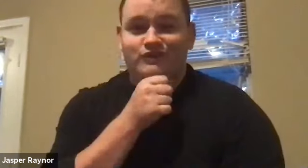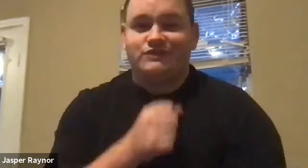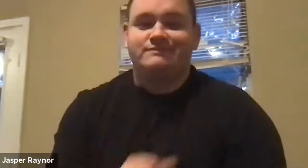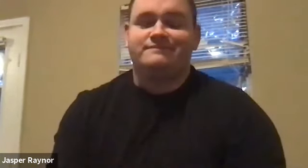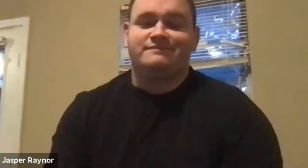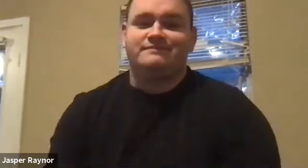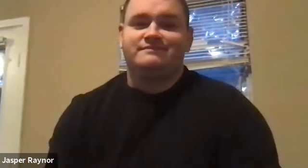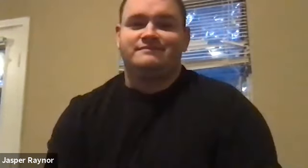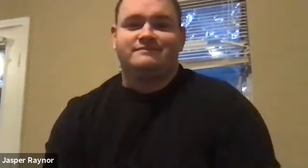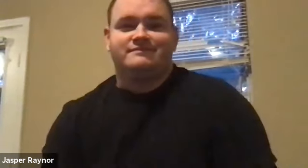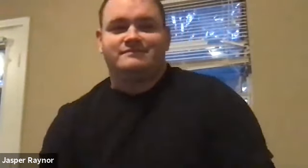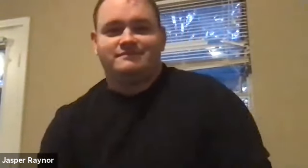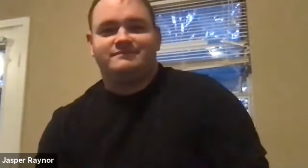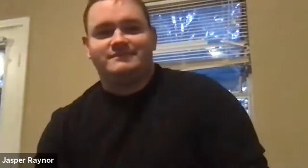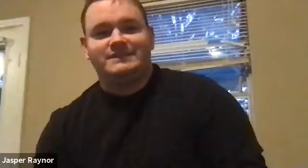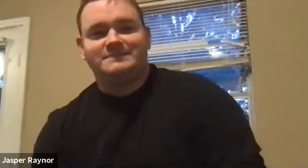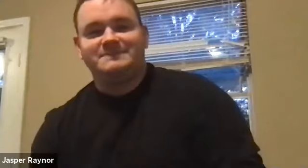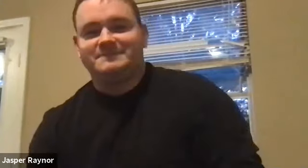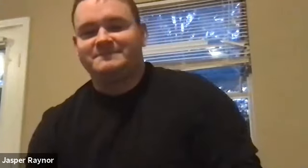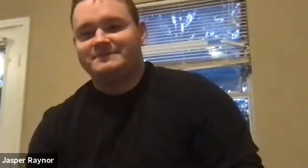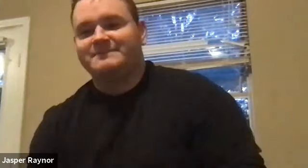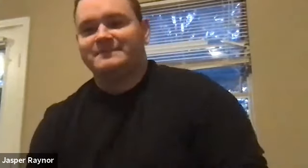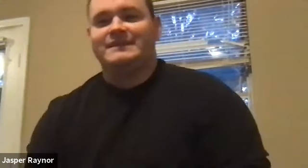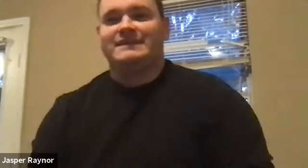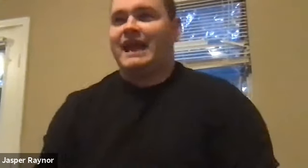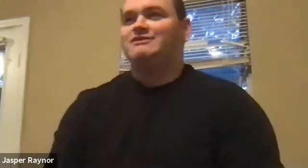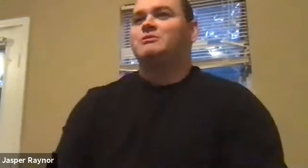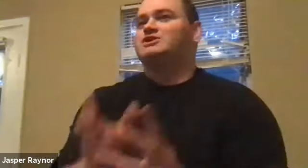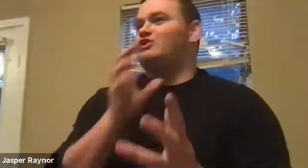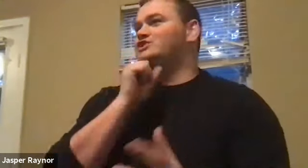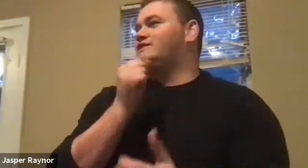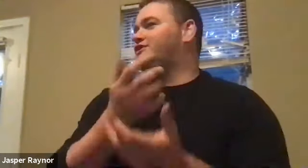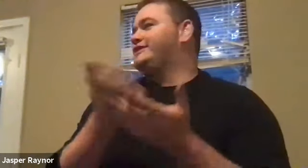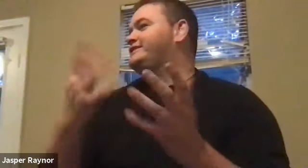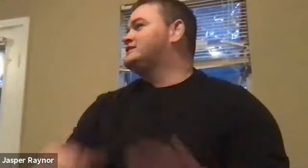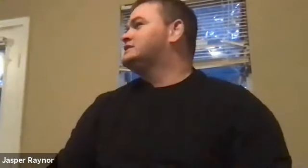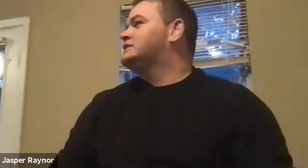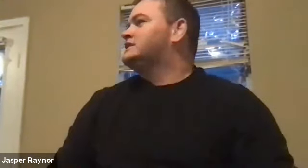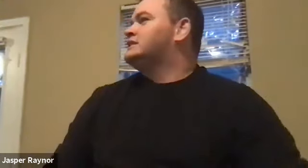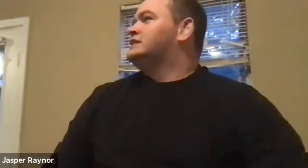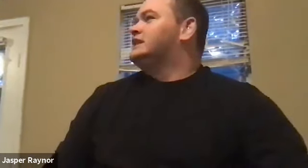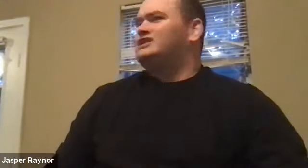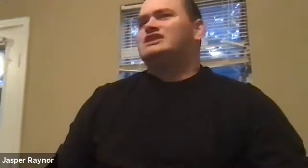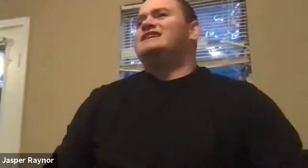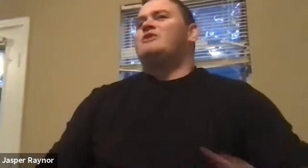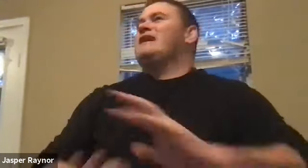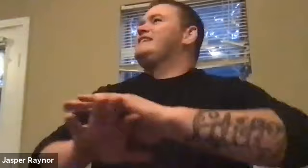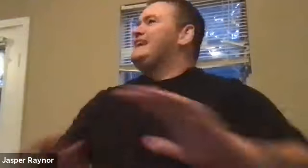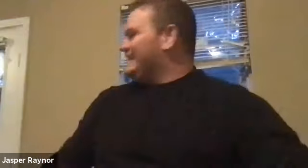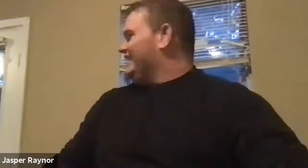orange. Orange. Nice. I have so much orange stuff around here. Actually, I don't have anything